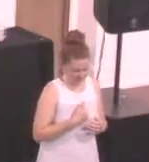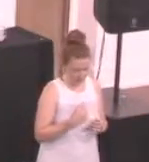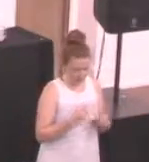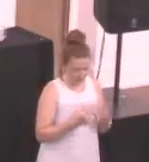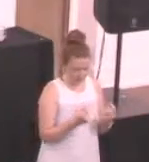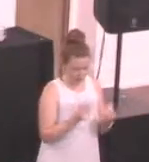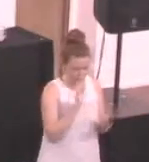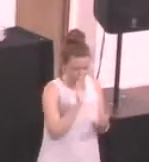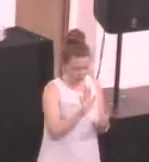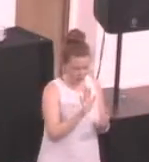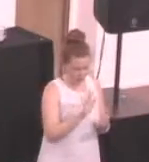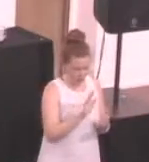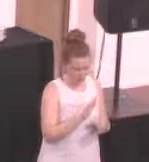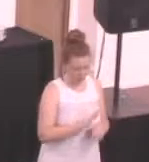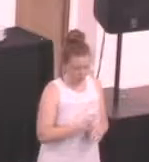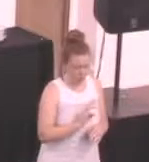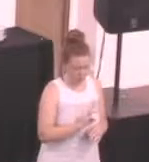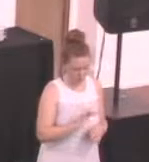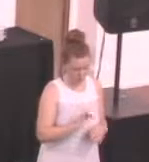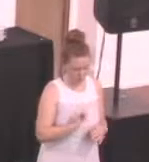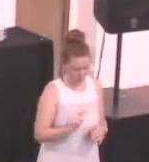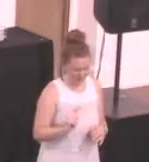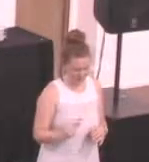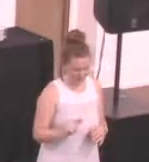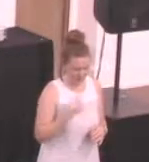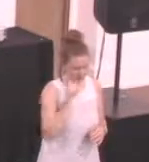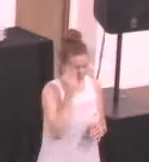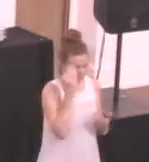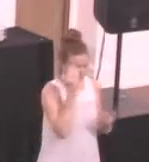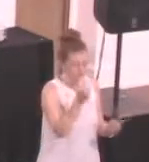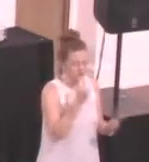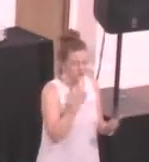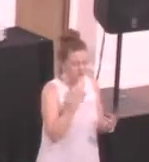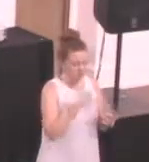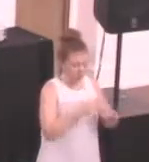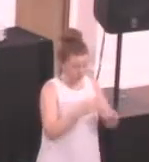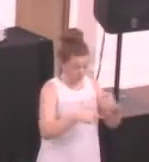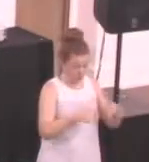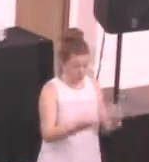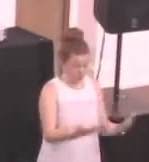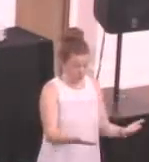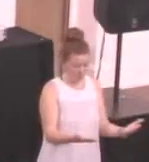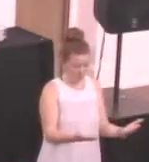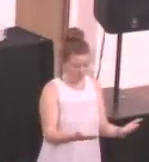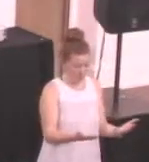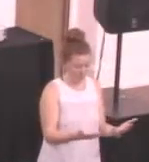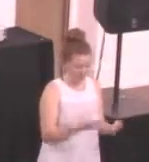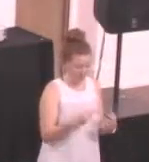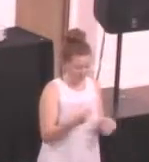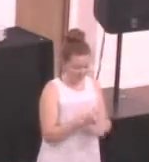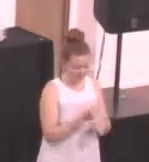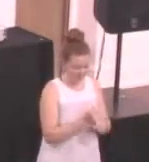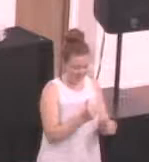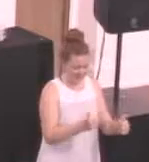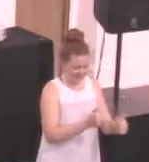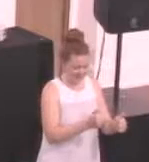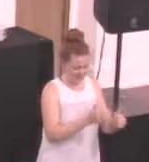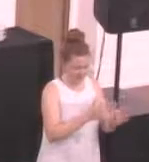to do your will. You say to go and make